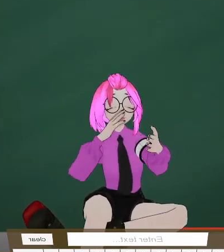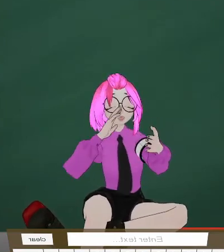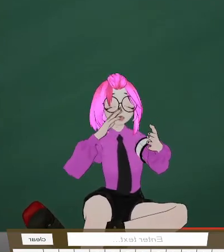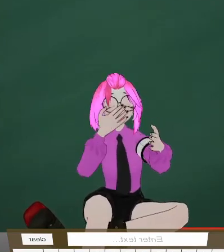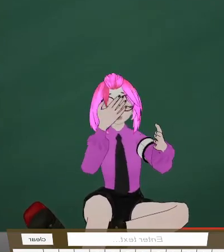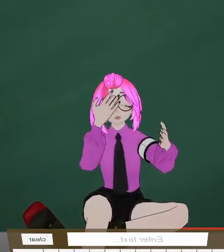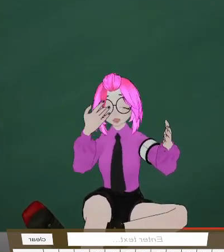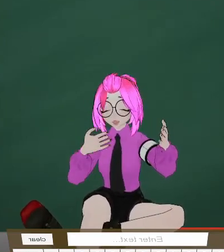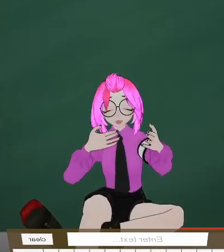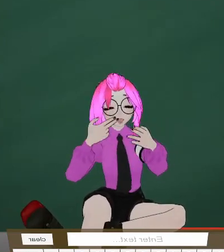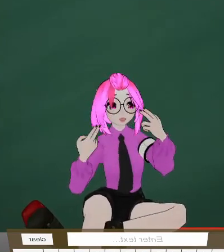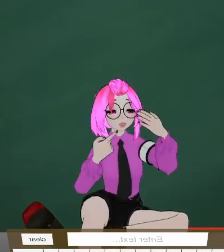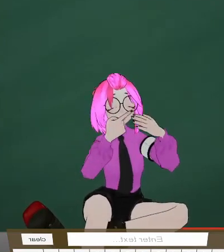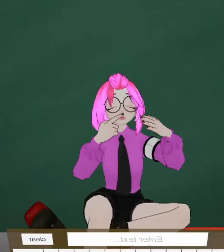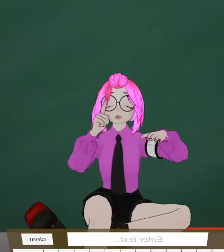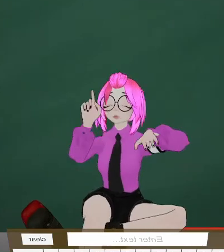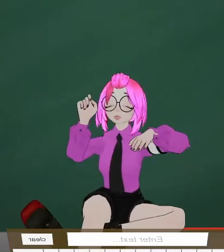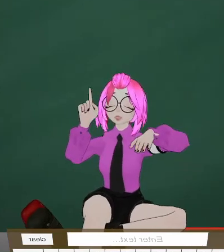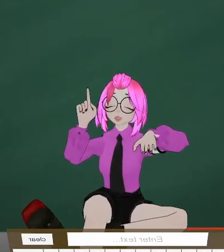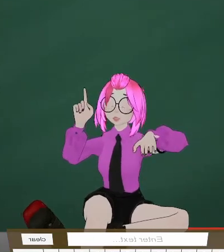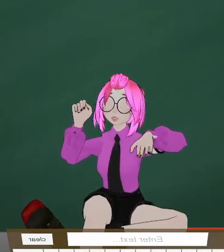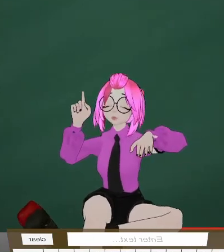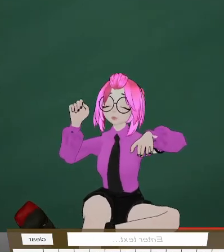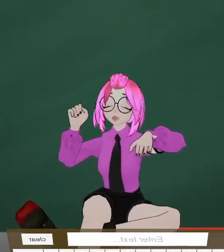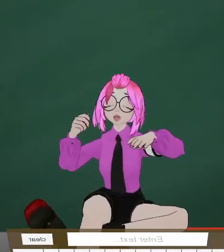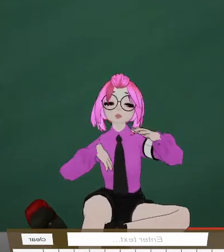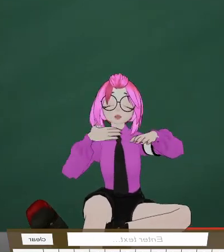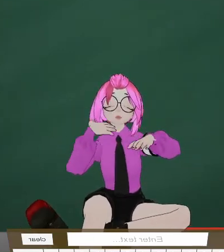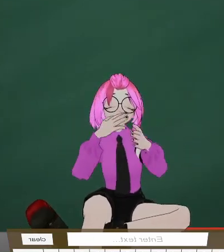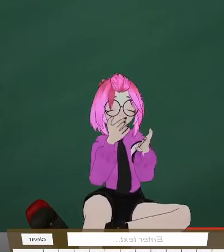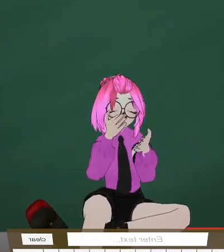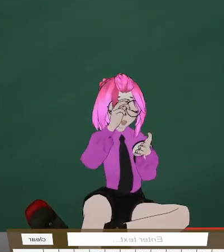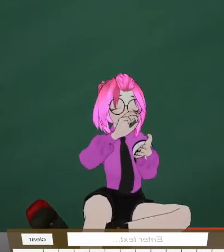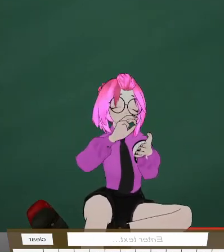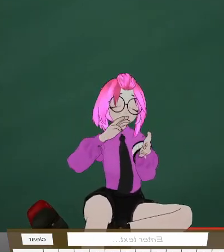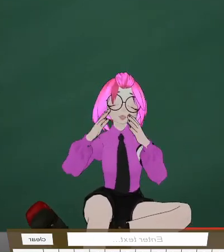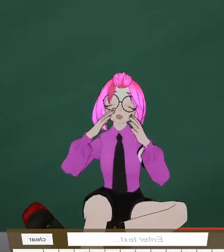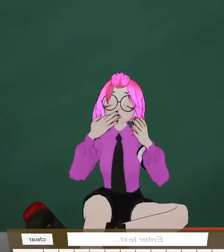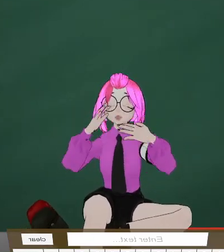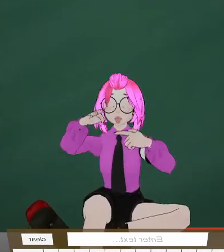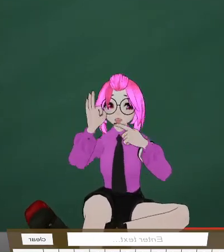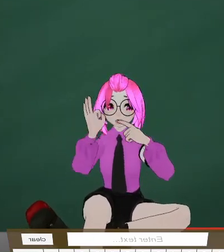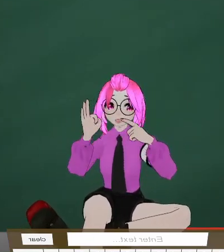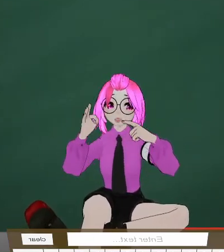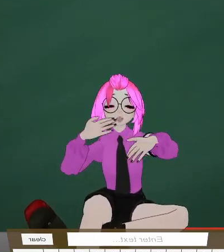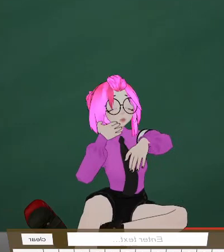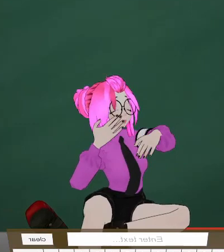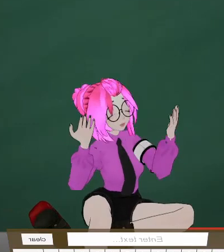and she had a birthday coming up so she asked uh her mom mom i really want a cake this year and i really want it to be special the